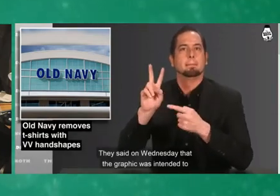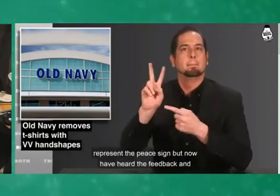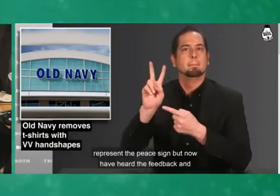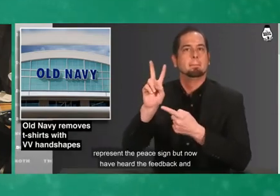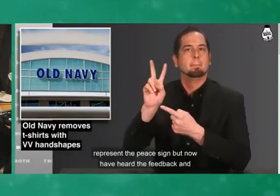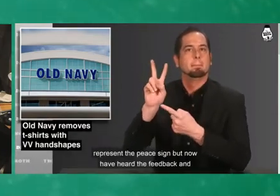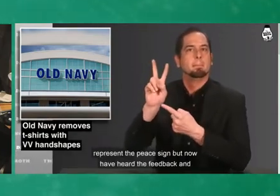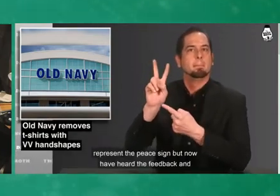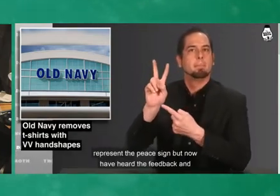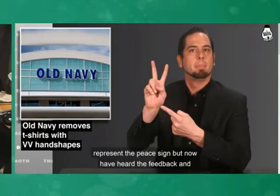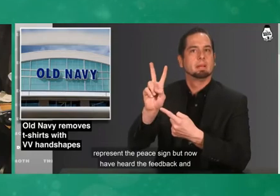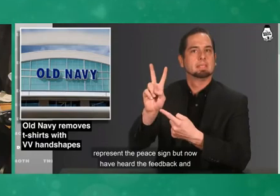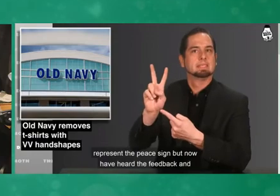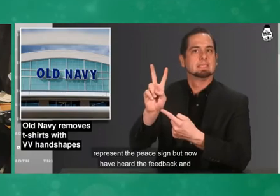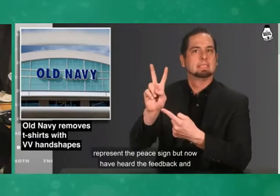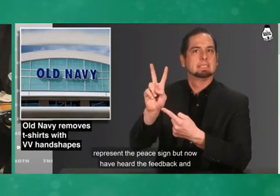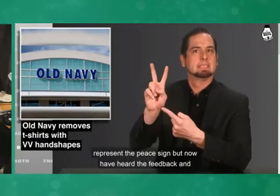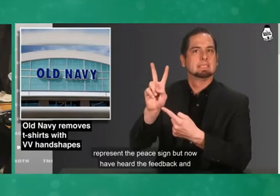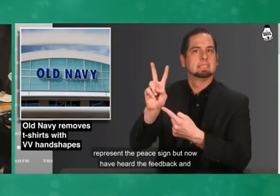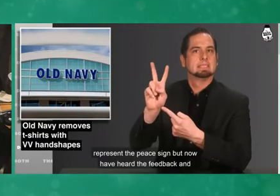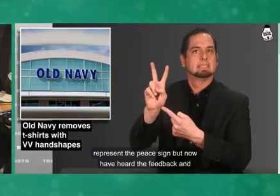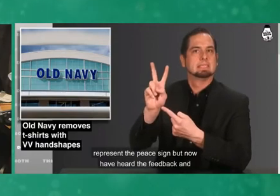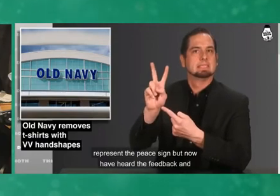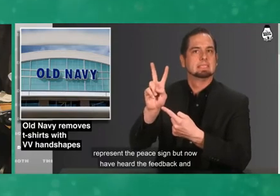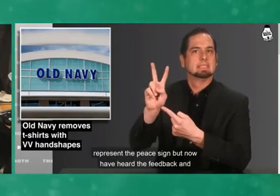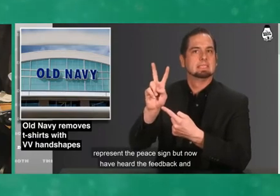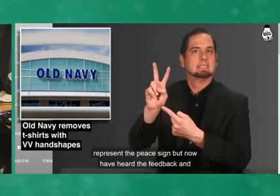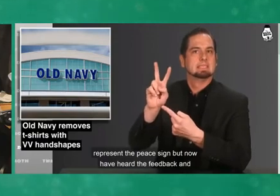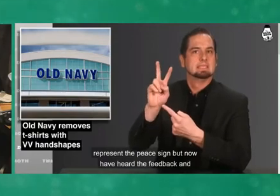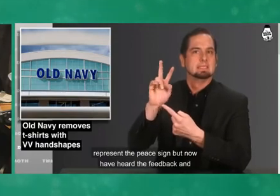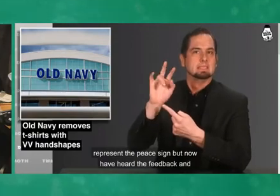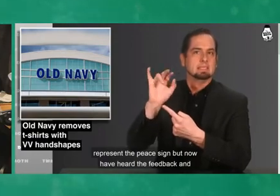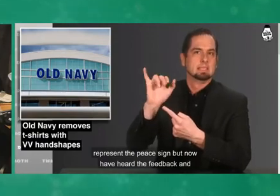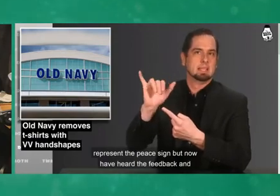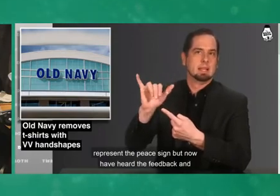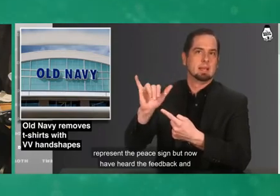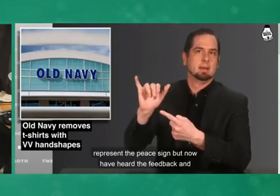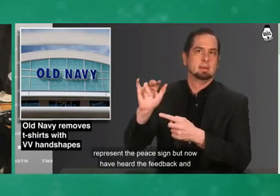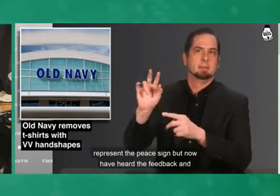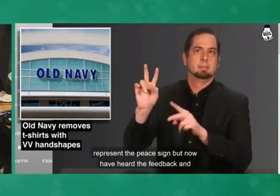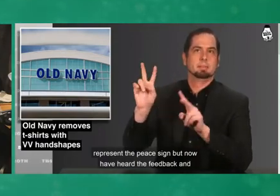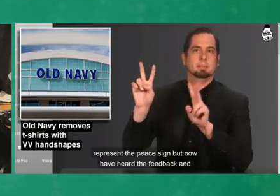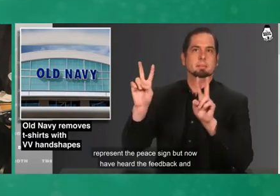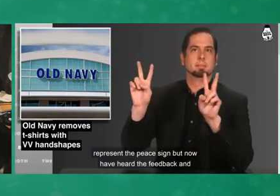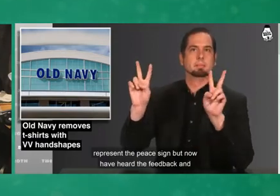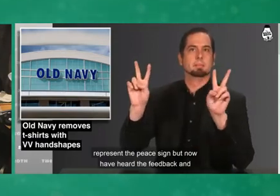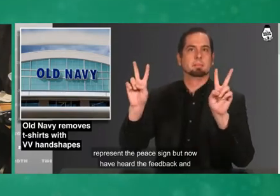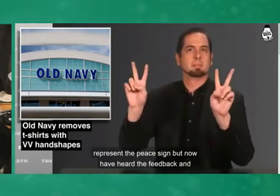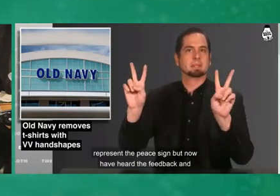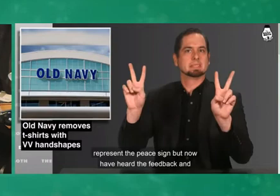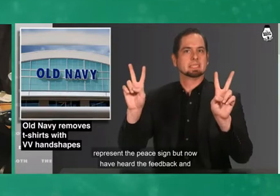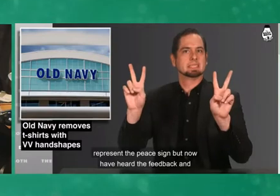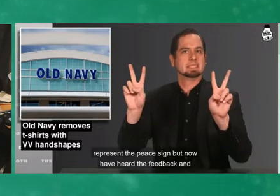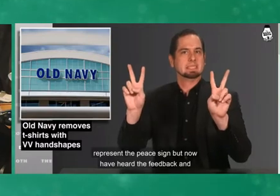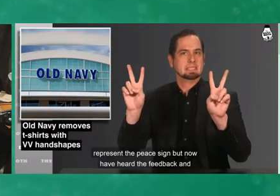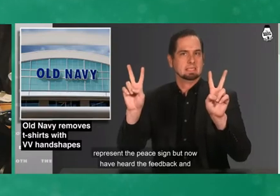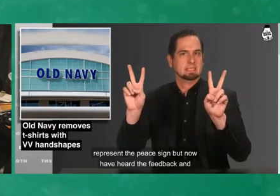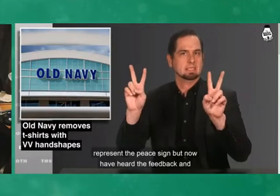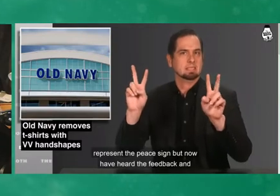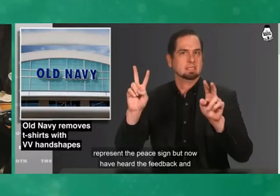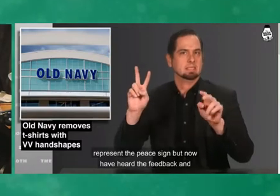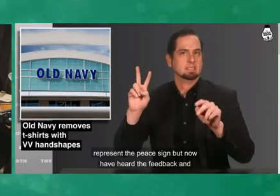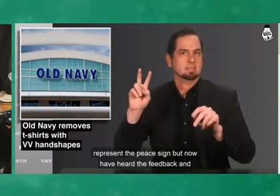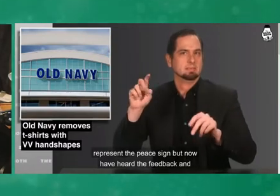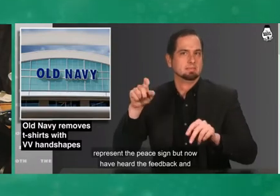the intended was for peace, like double-handed